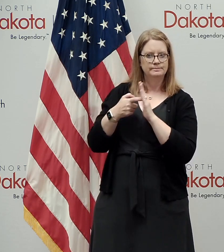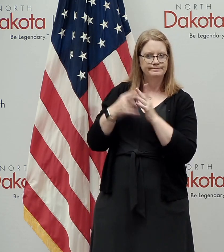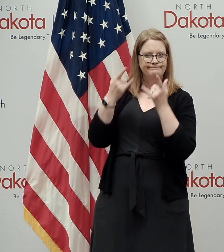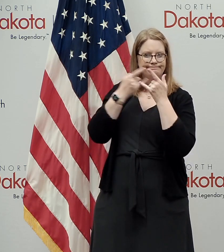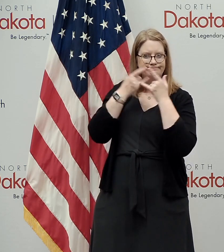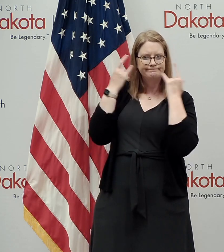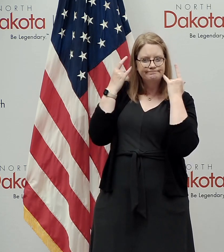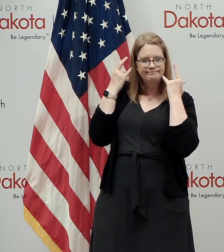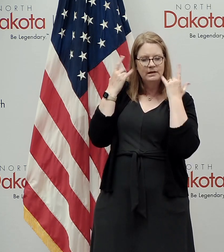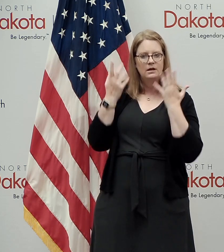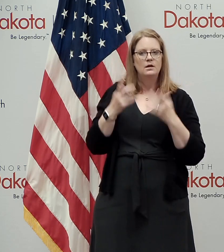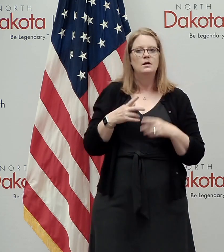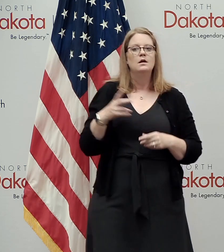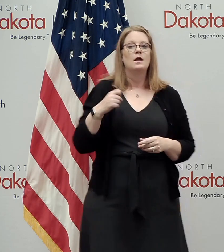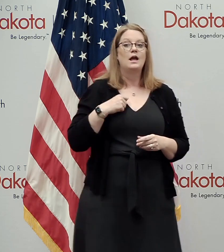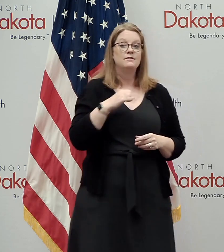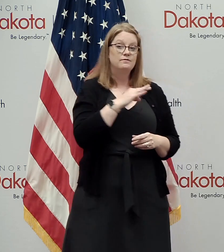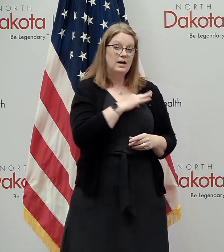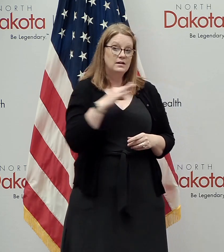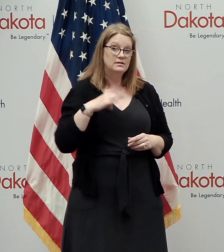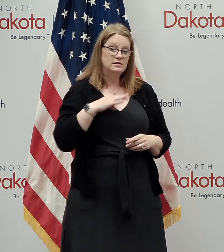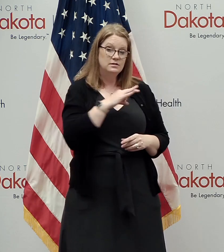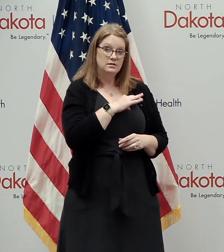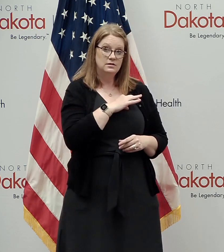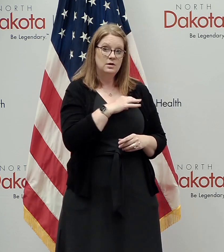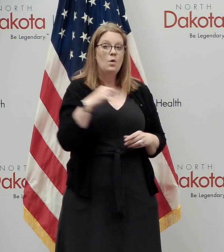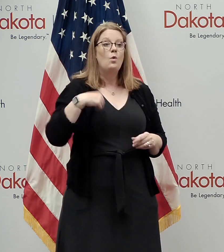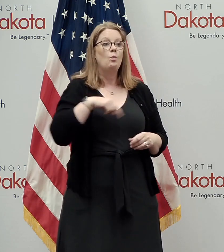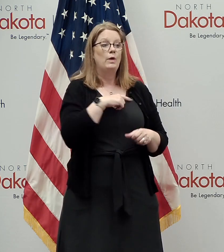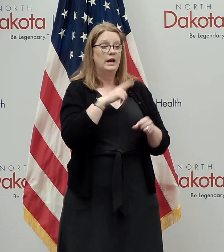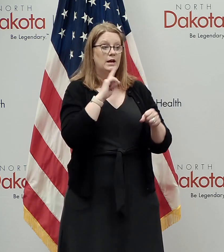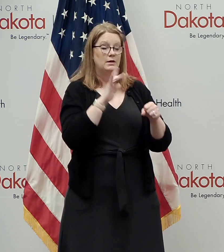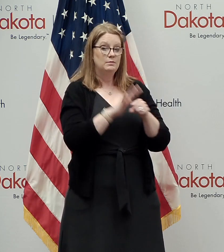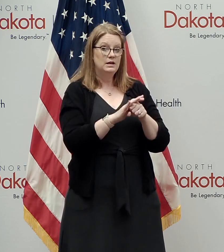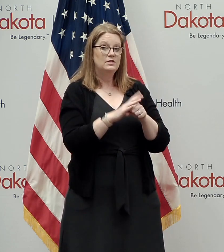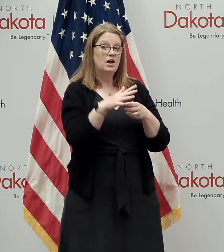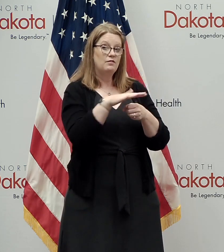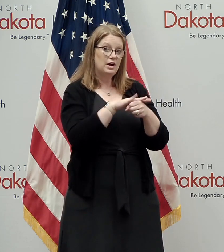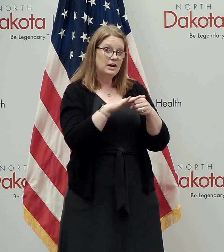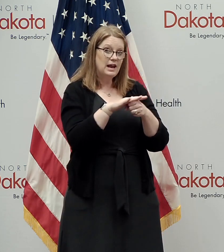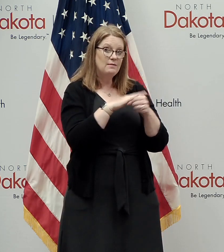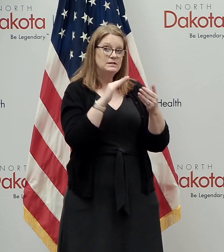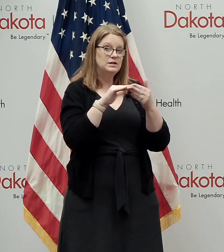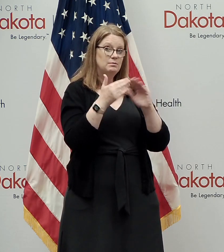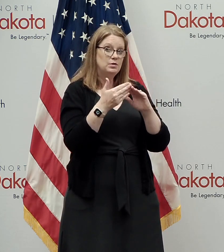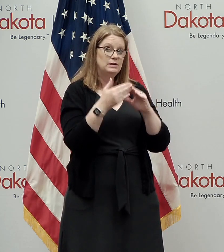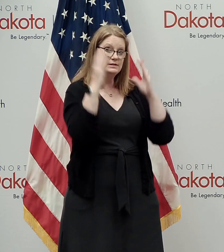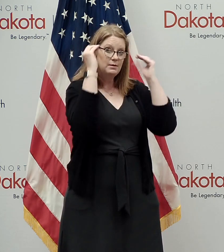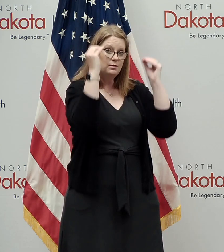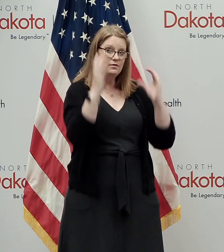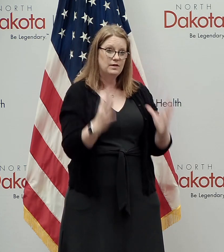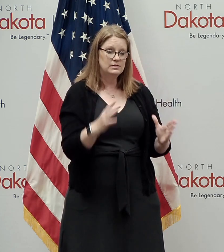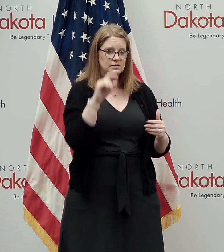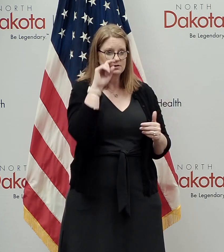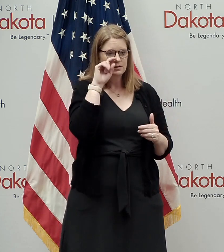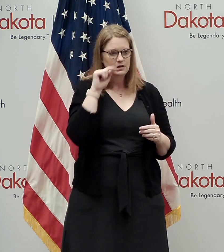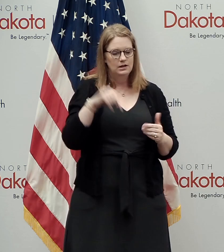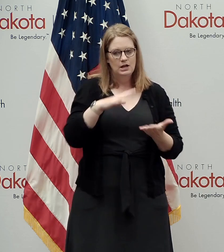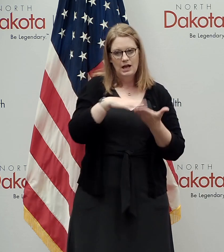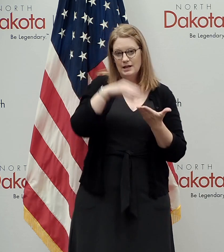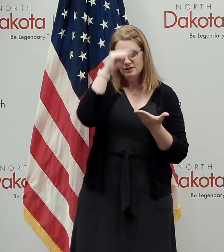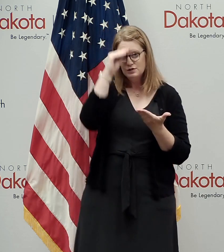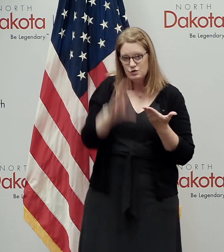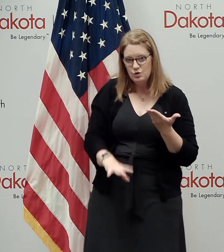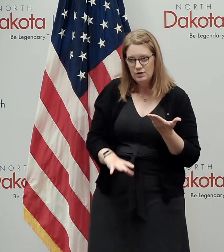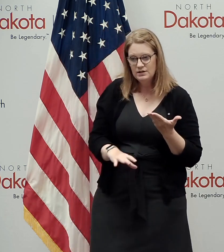and administrators to know that we are committed to the safety of our campus communities and professors. While as students, it may not be the